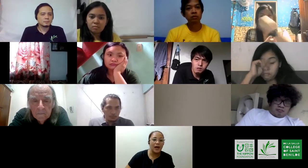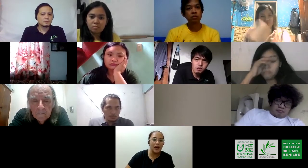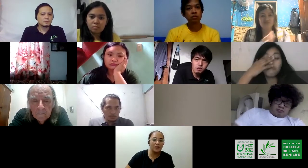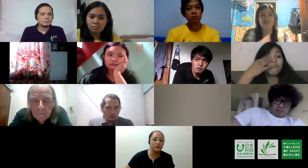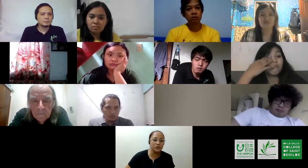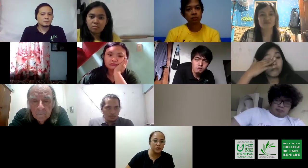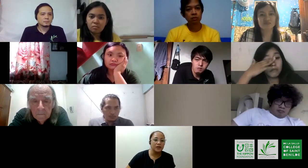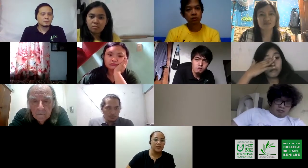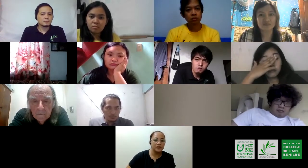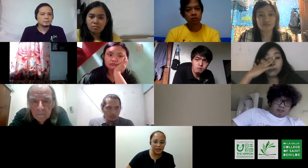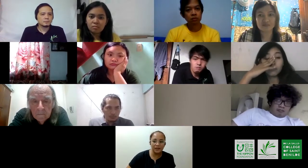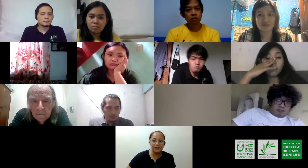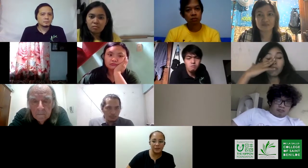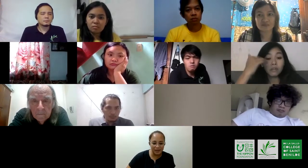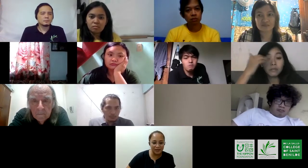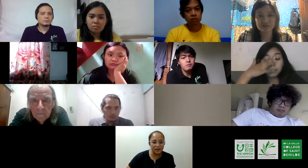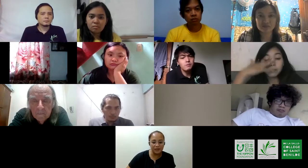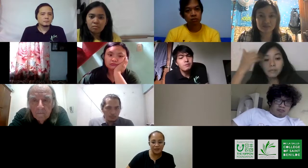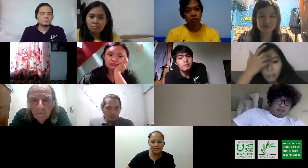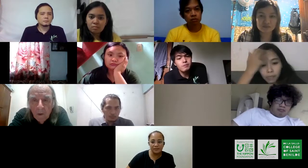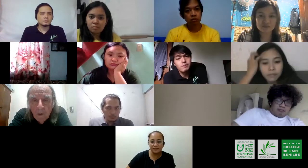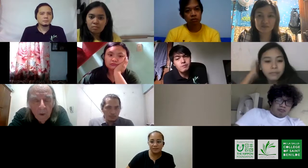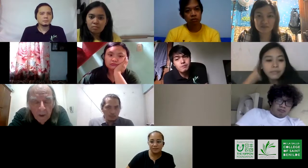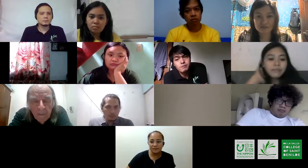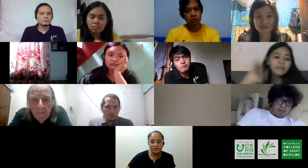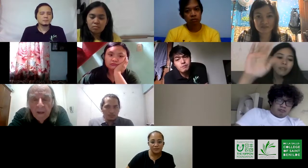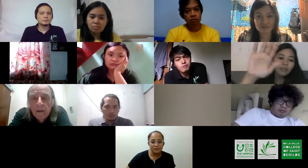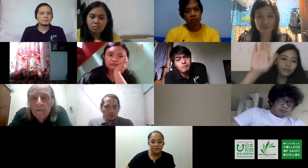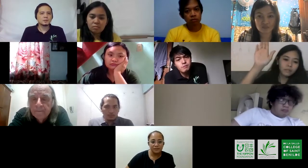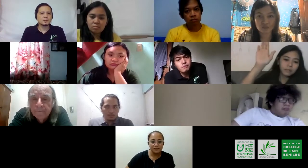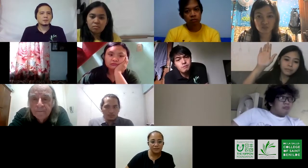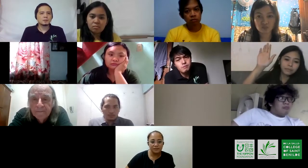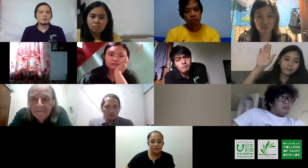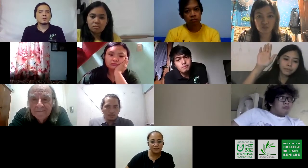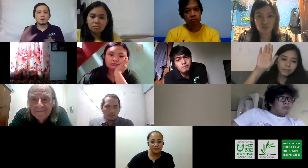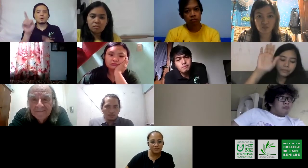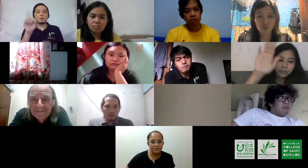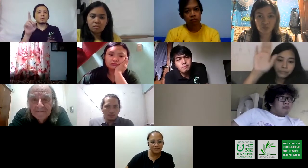them how to sign the banana. But what about mango?